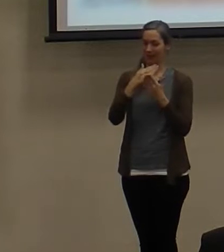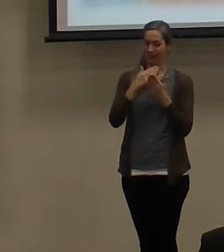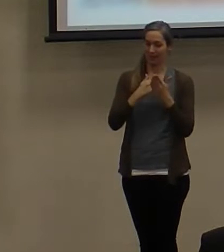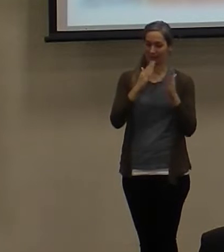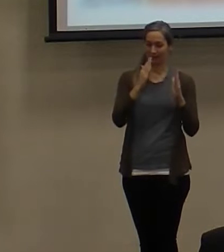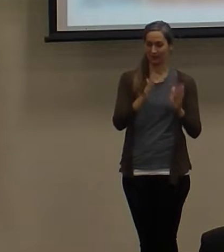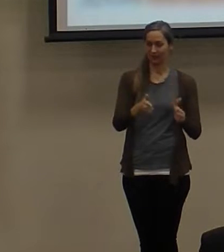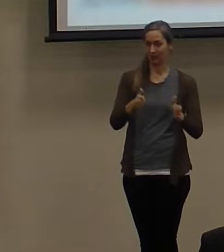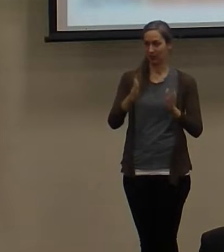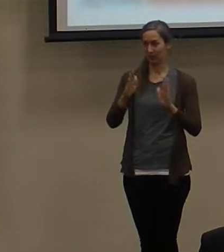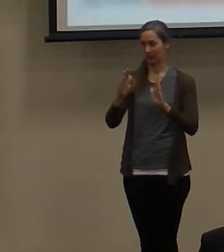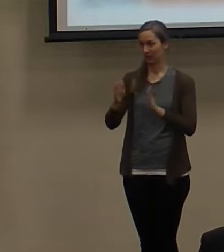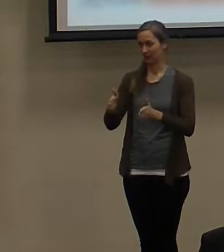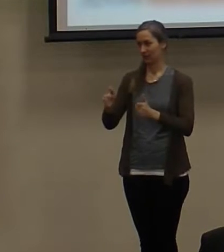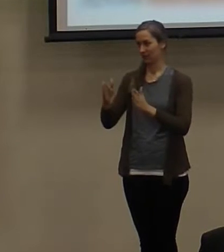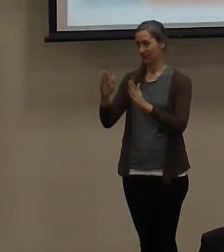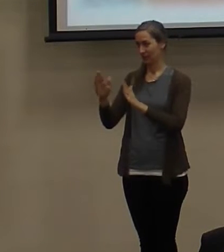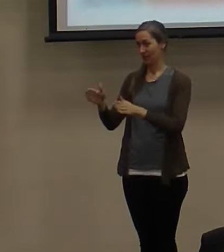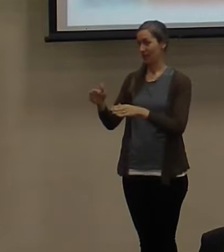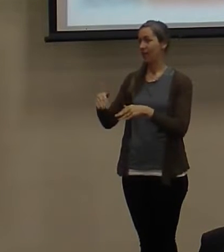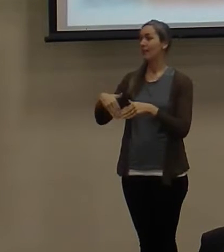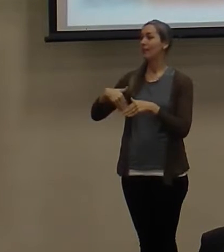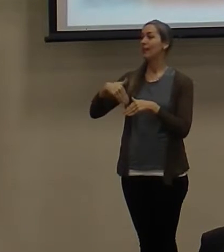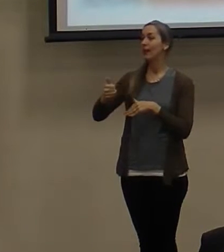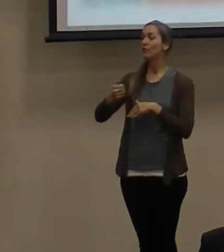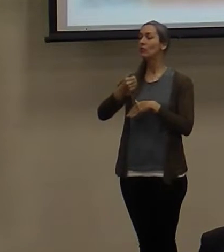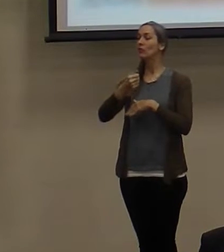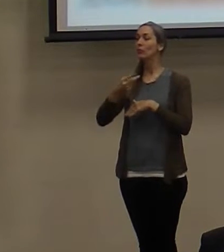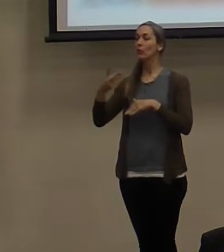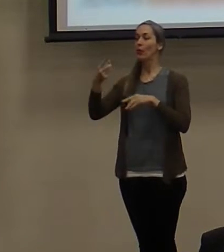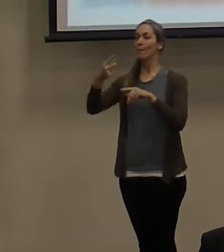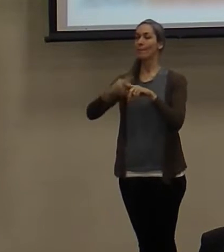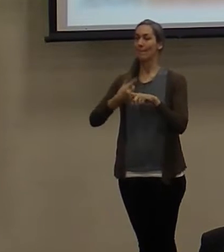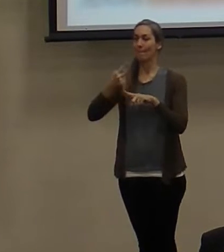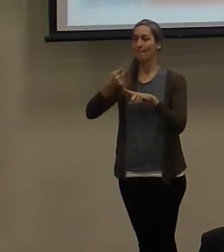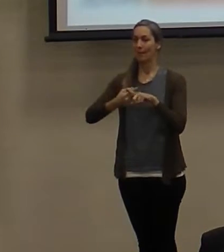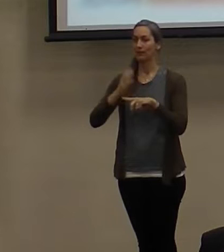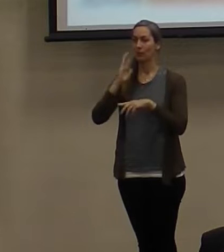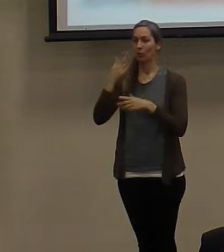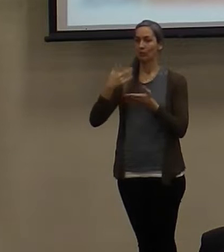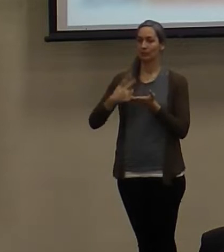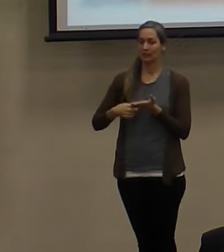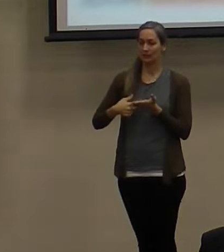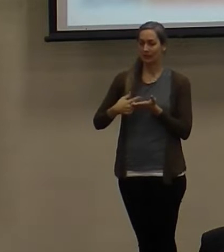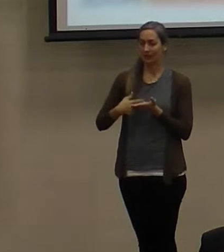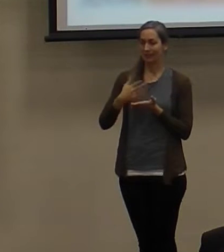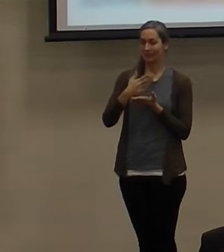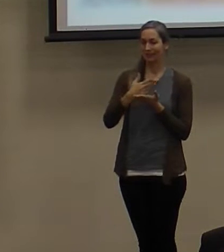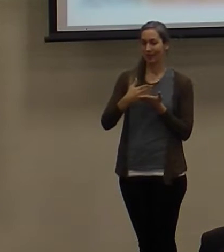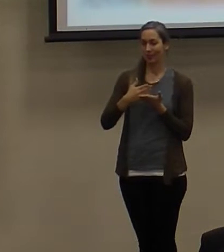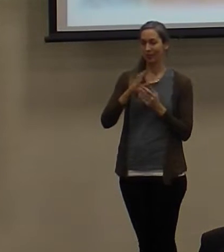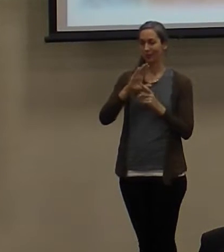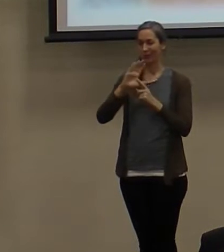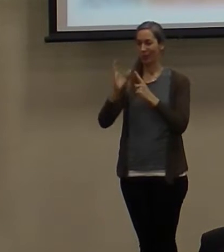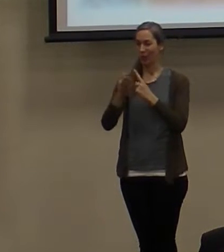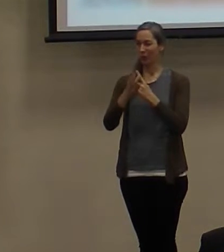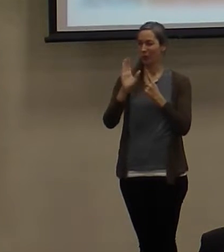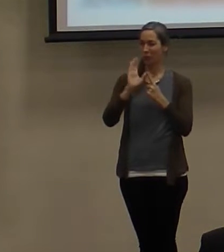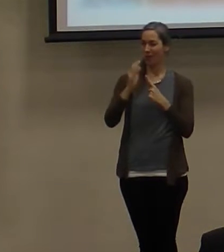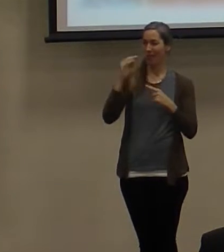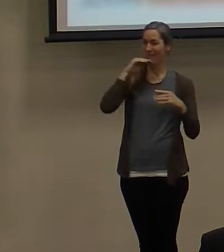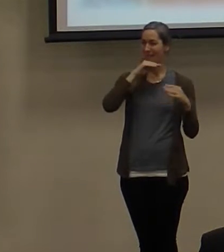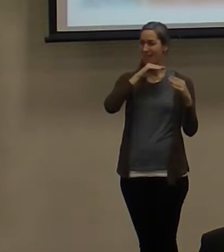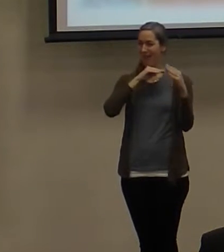the next few months where I'll be talking about some of the cultural lies that